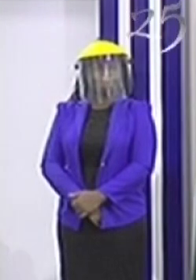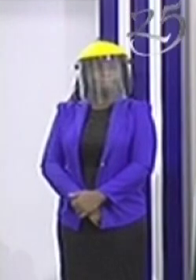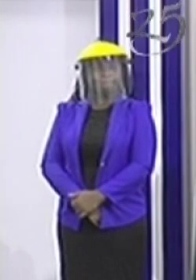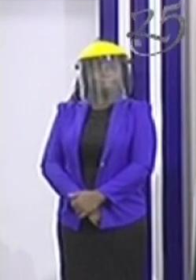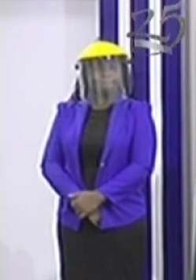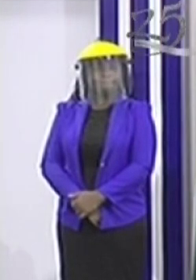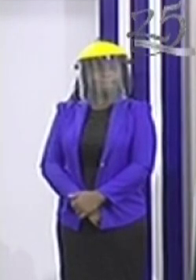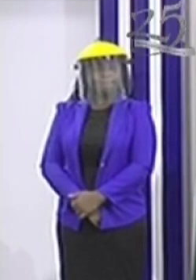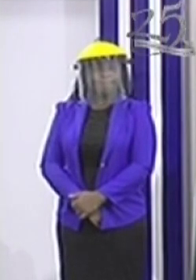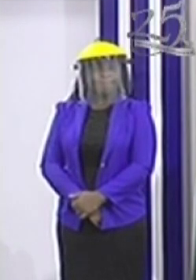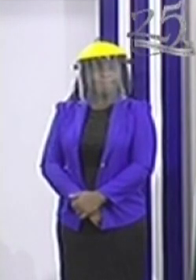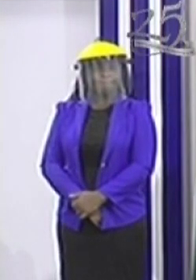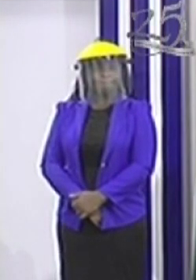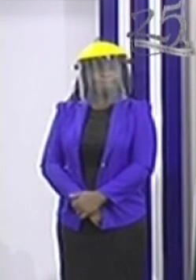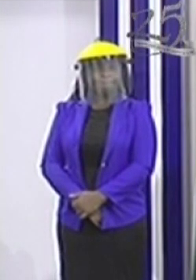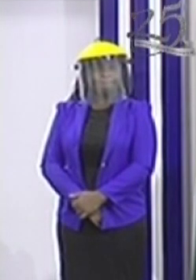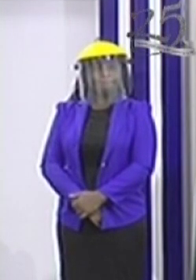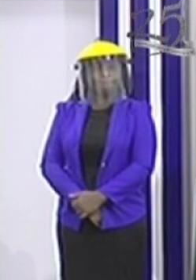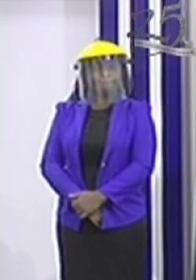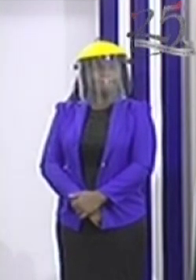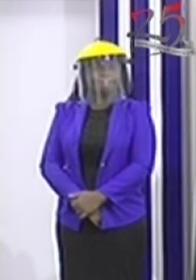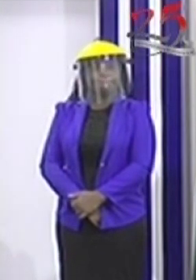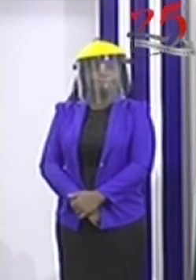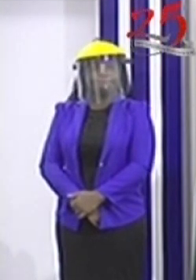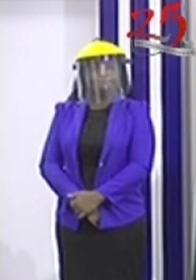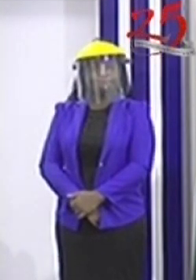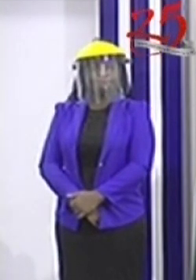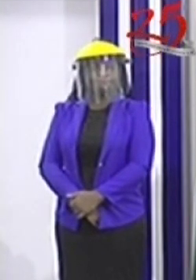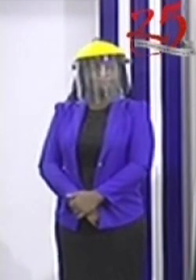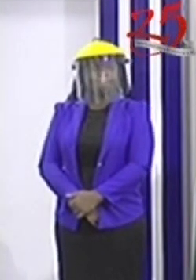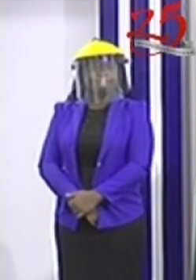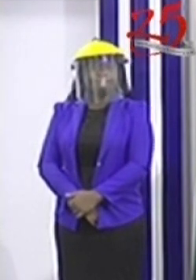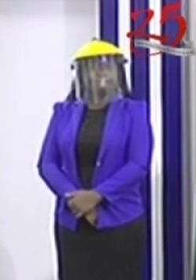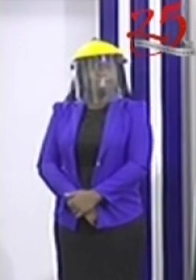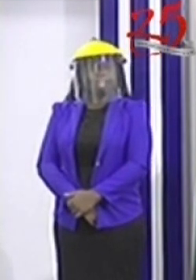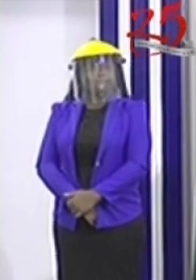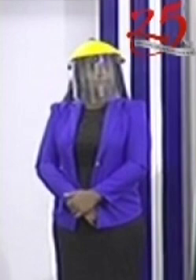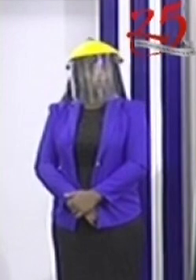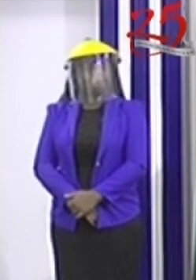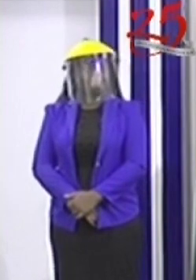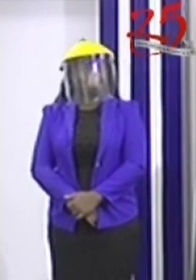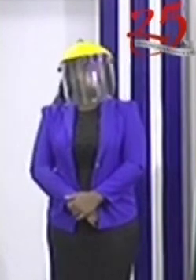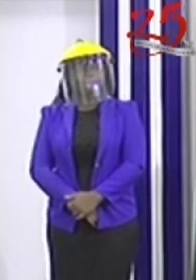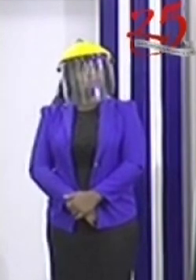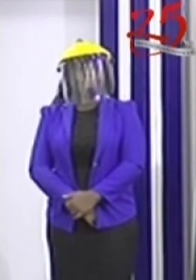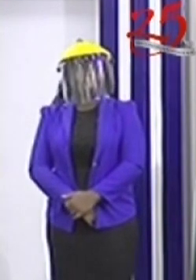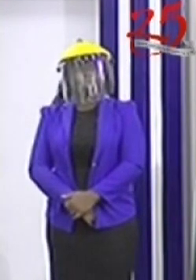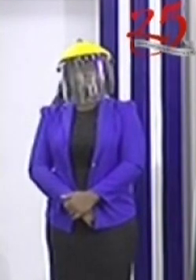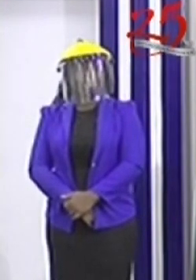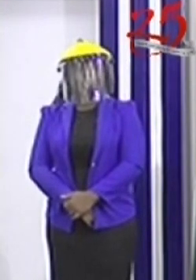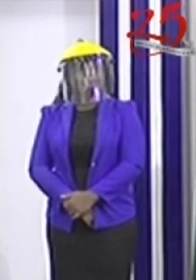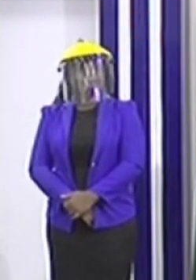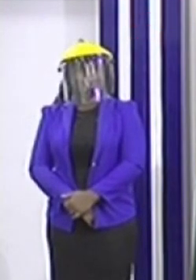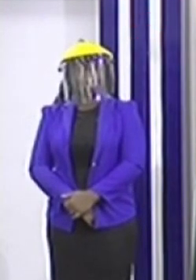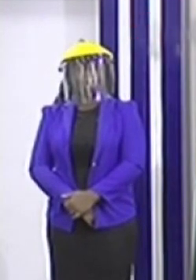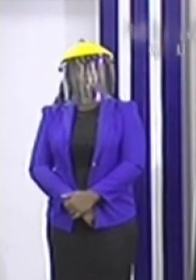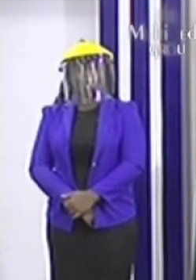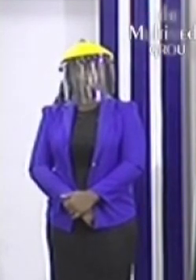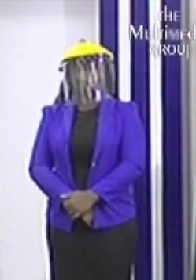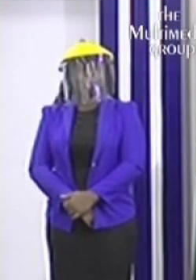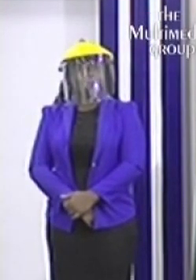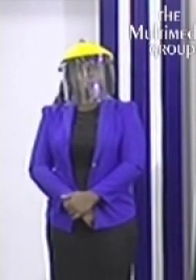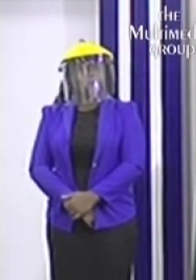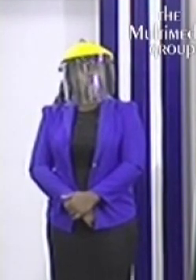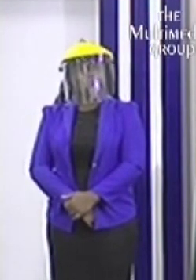if truly the Ghana Health Services are not facing any challenges regarding the traditional contact tracing we have